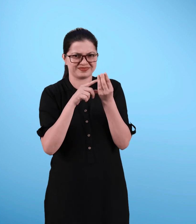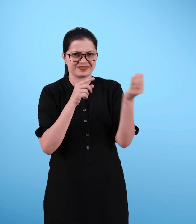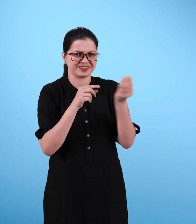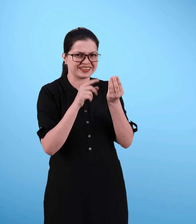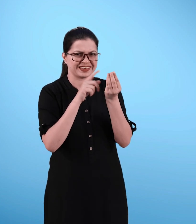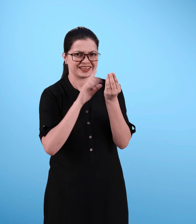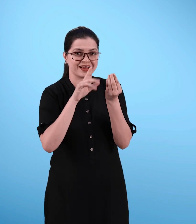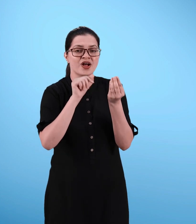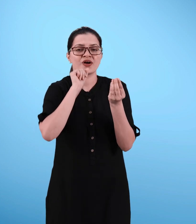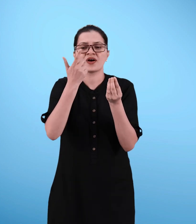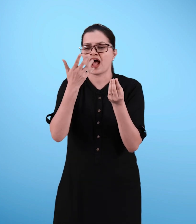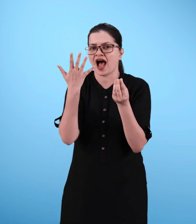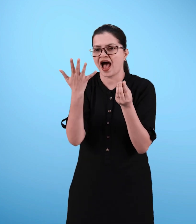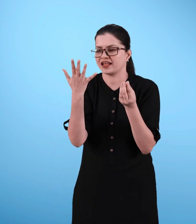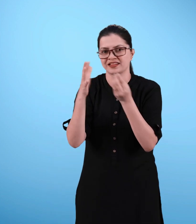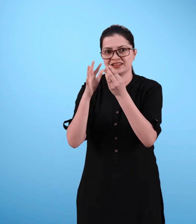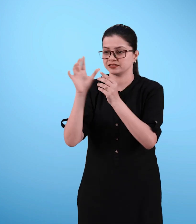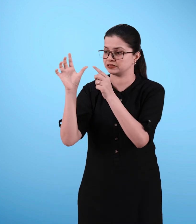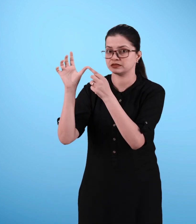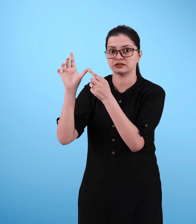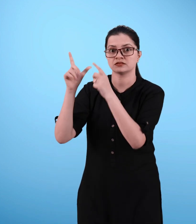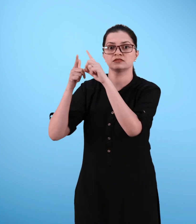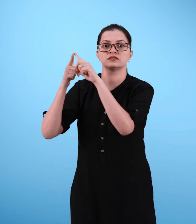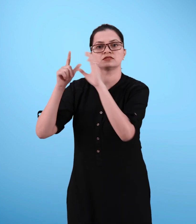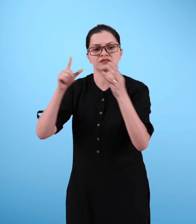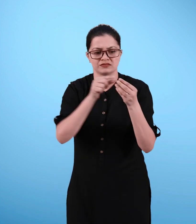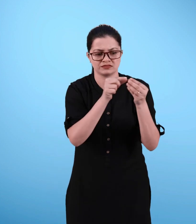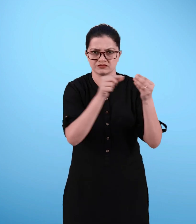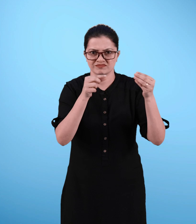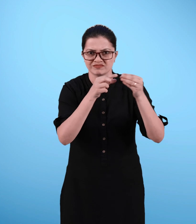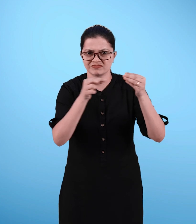cotton between Pinch the some thumb cotton and between the forefinger thumb of the and other hand. forefinger of the other hand.